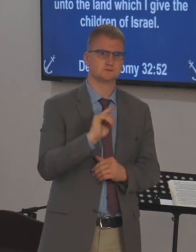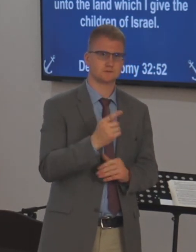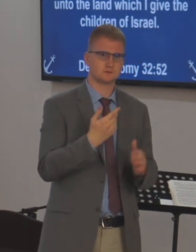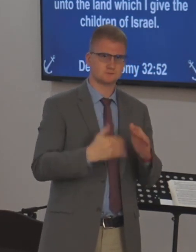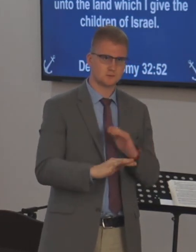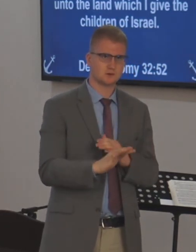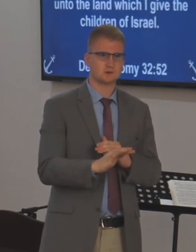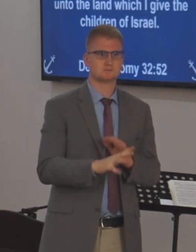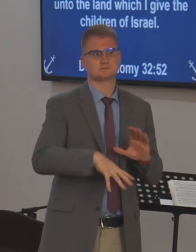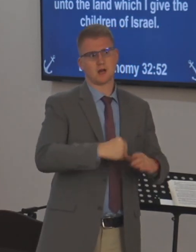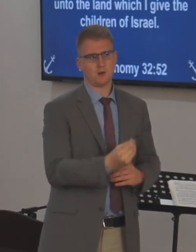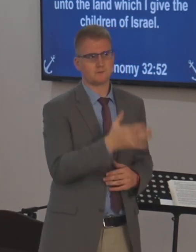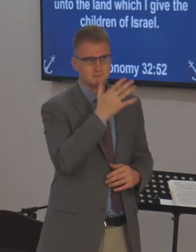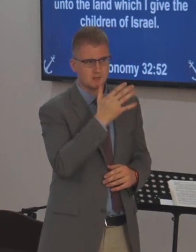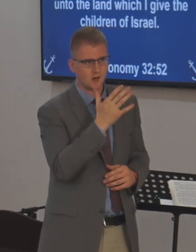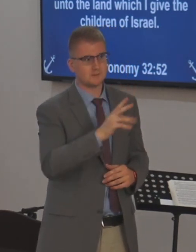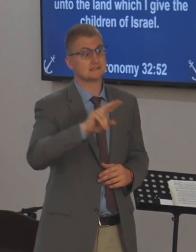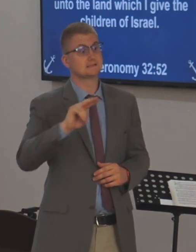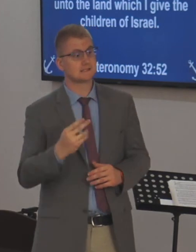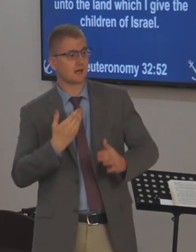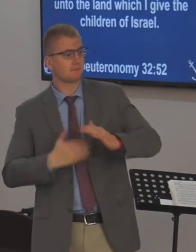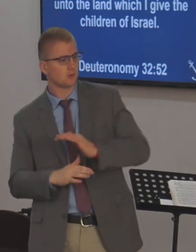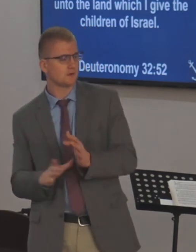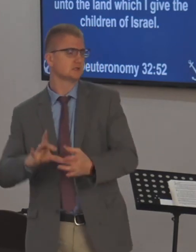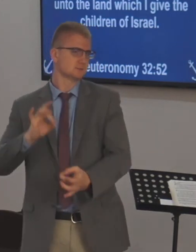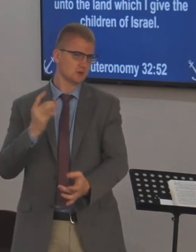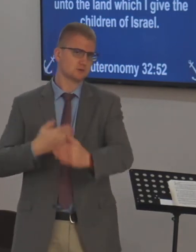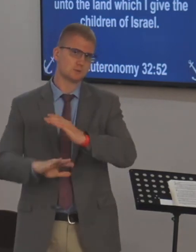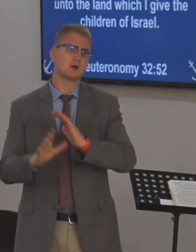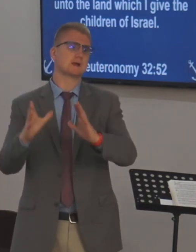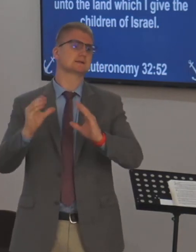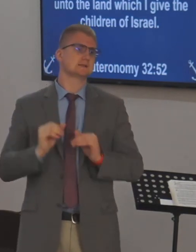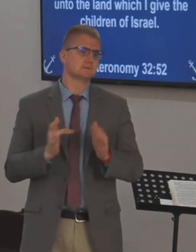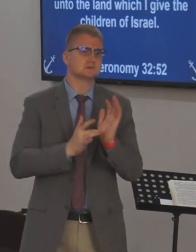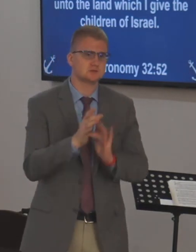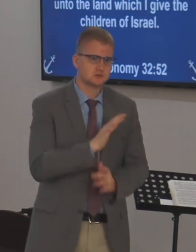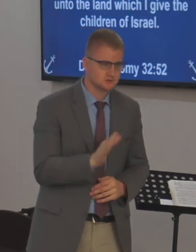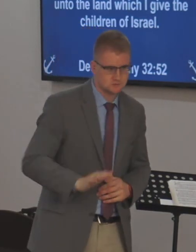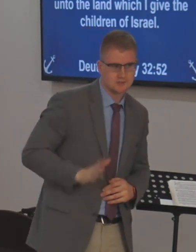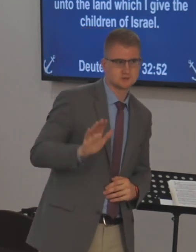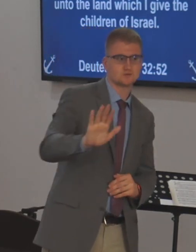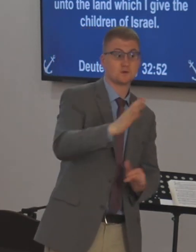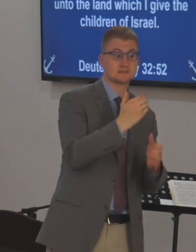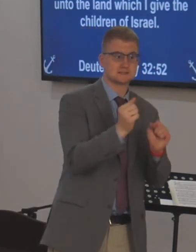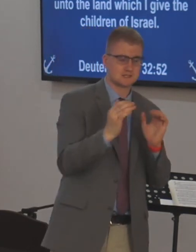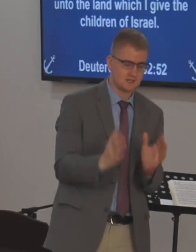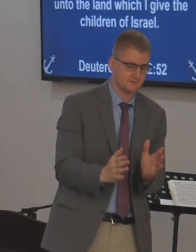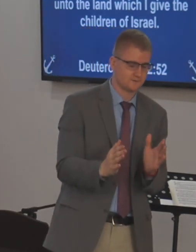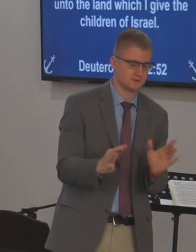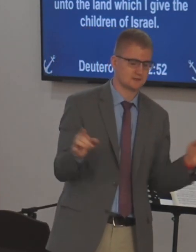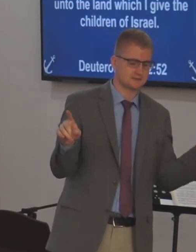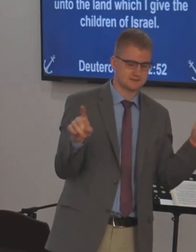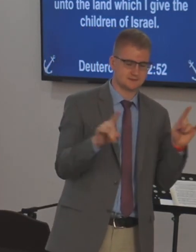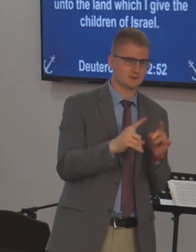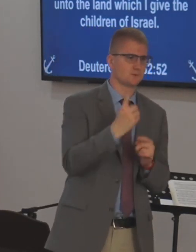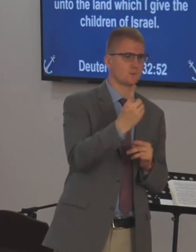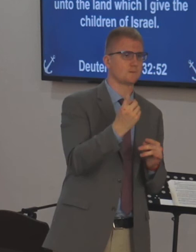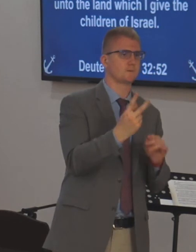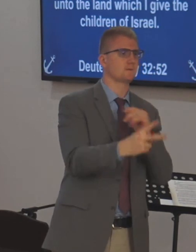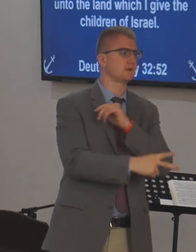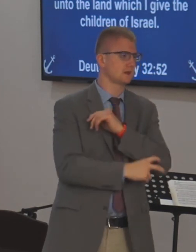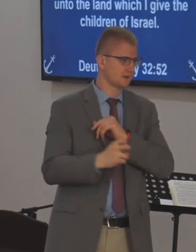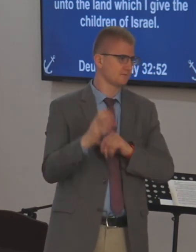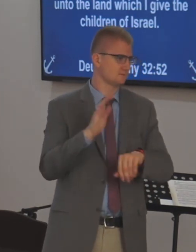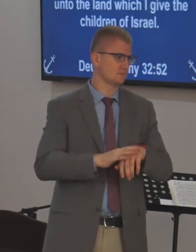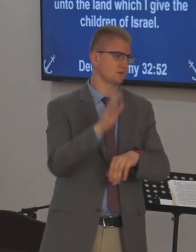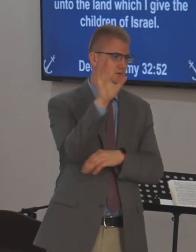birth. And you get that birth by accepting Jesus Christ as your Savior. just like one of the thieves on the cross. He looked there